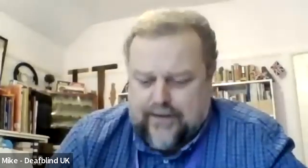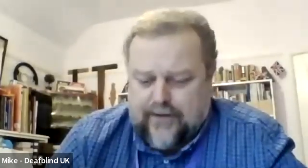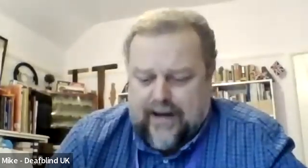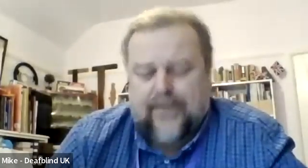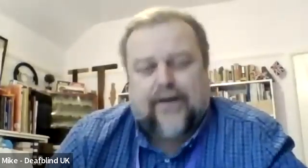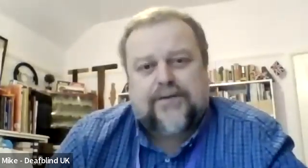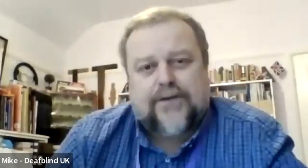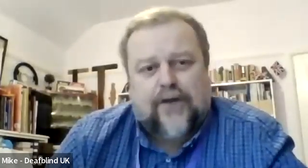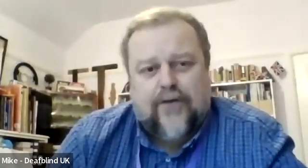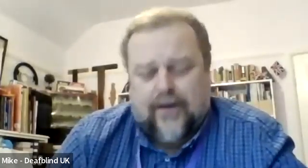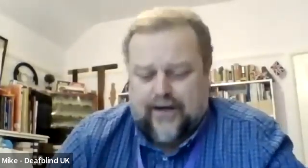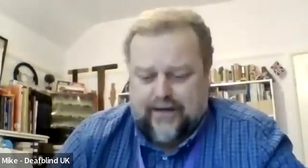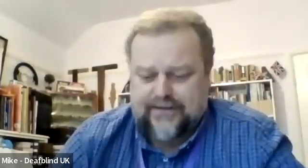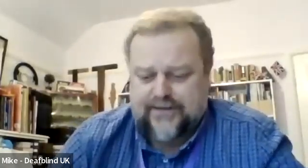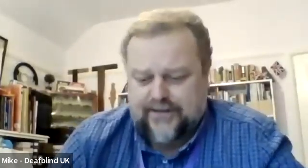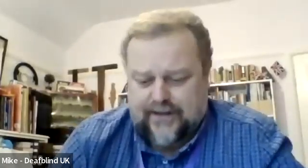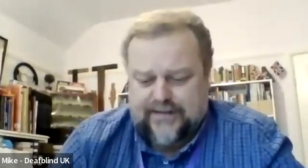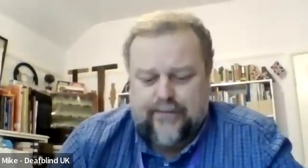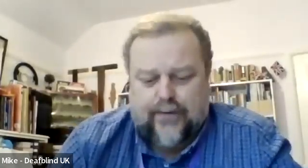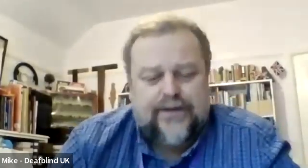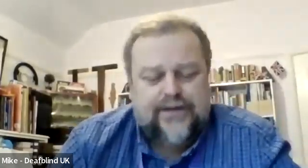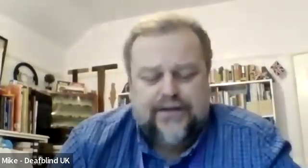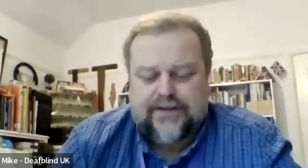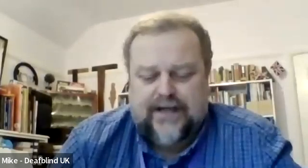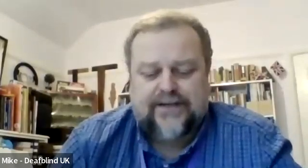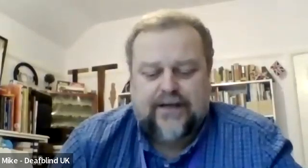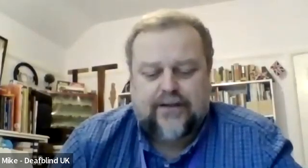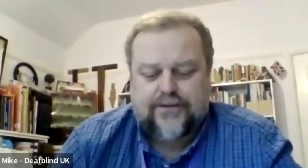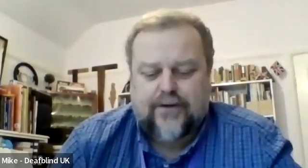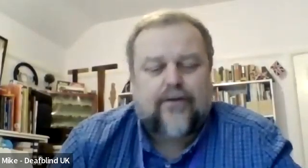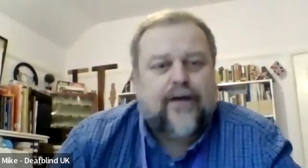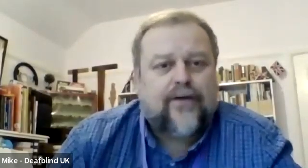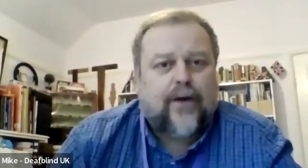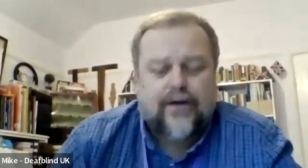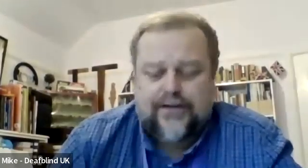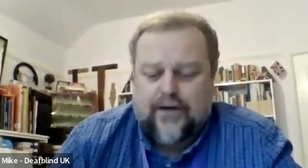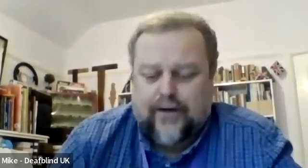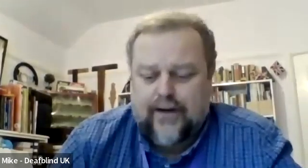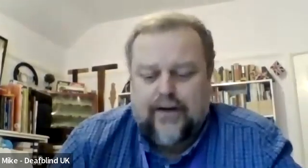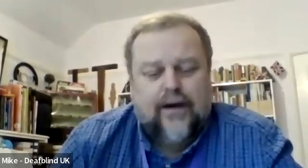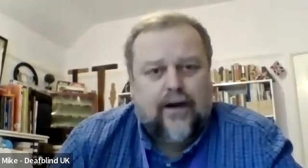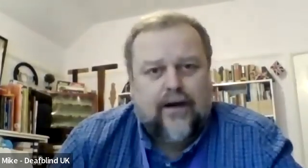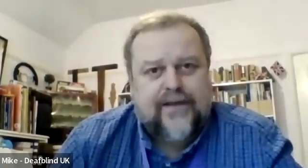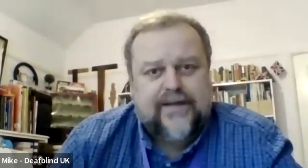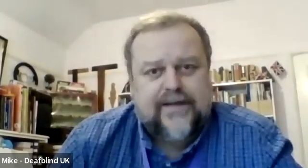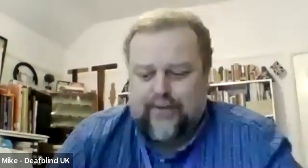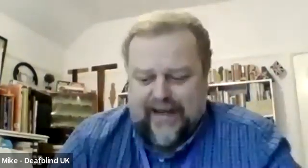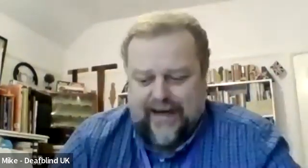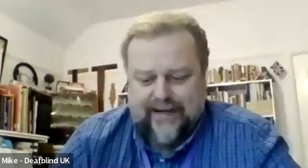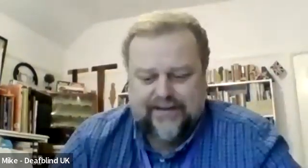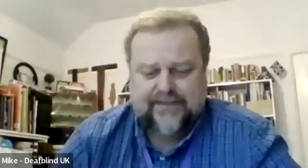you would agree that sort of localized starting points, such as a gentle stroll around the block and so on, are the